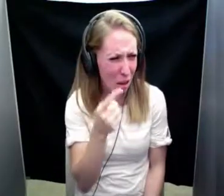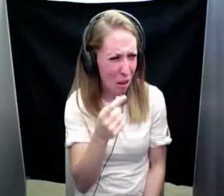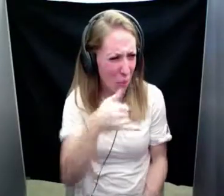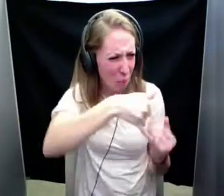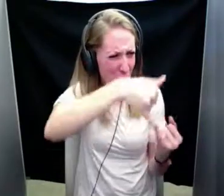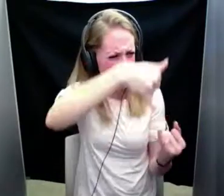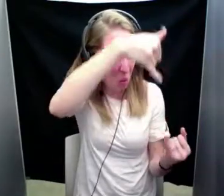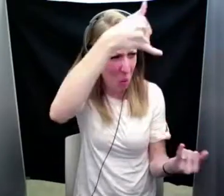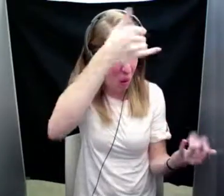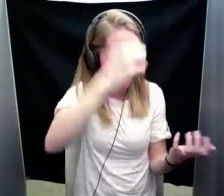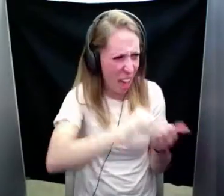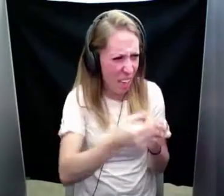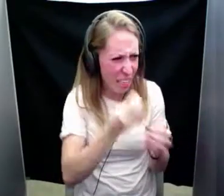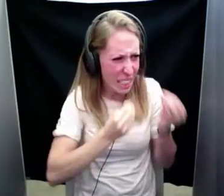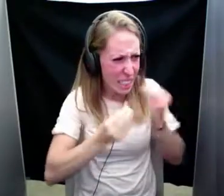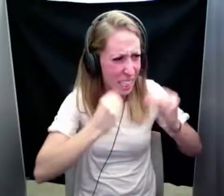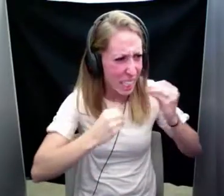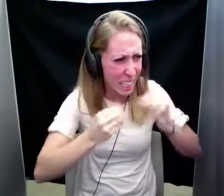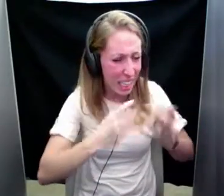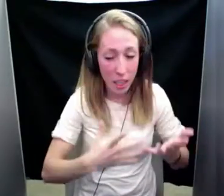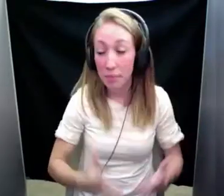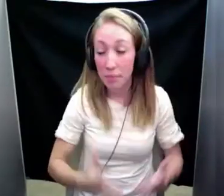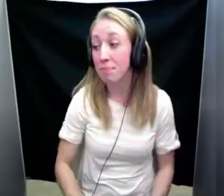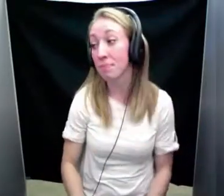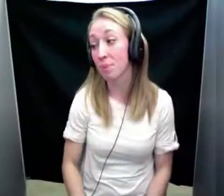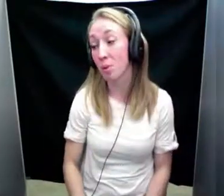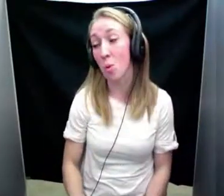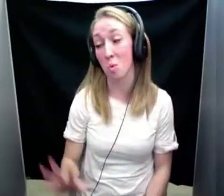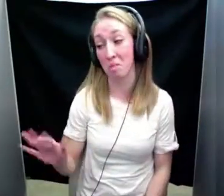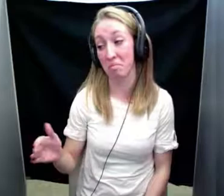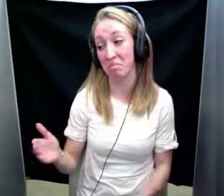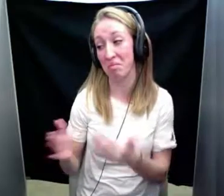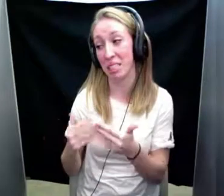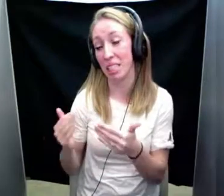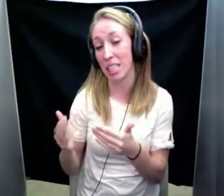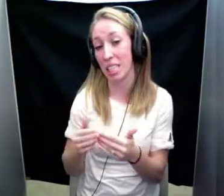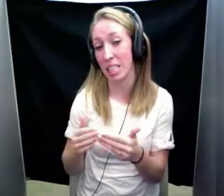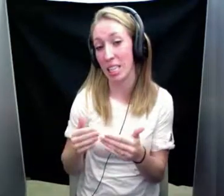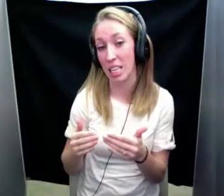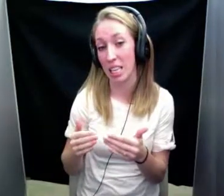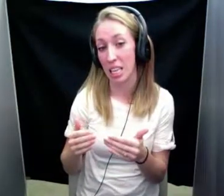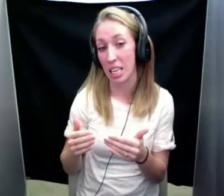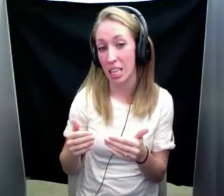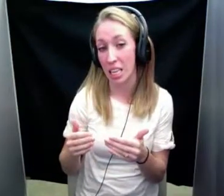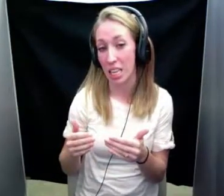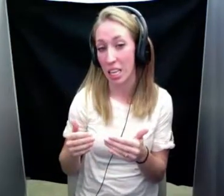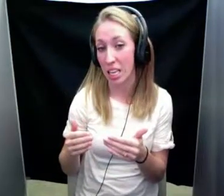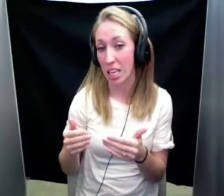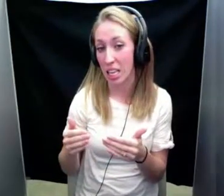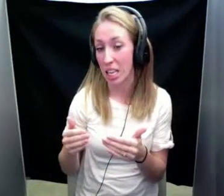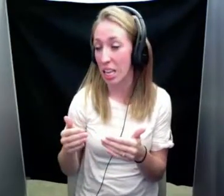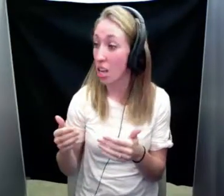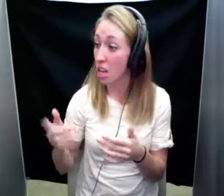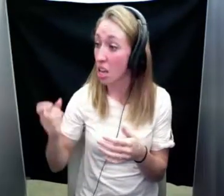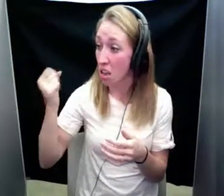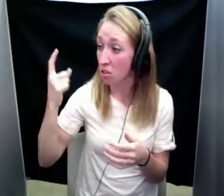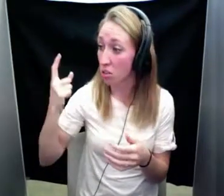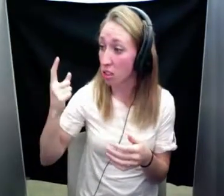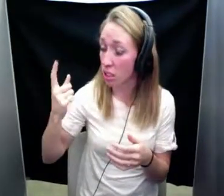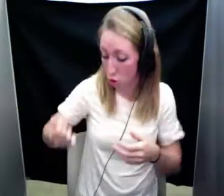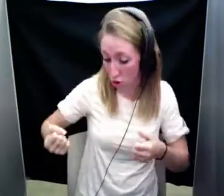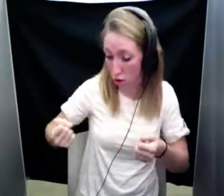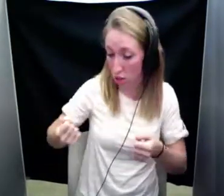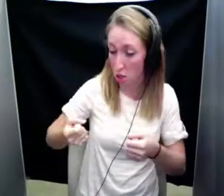fella. How could you eat so much? Well, it's easy. Here's what you do. You get out your knife, you put it to your stomach, and you rip a hole